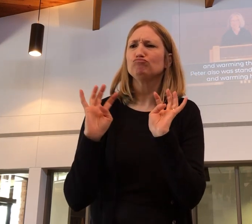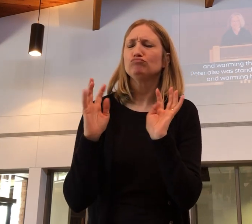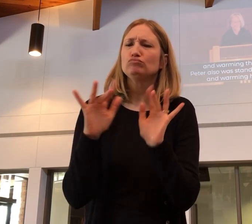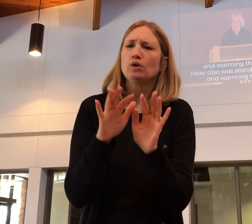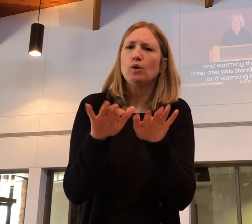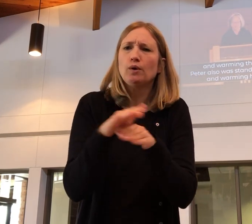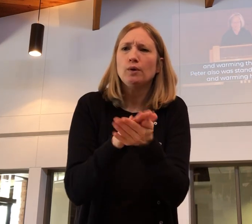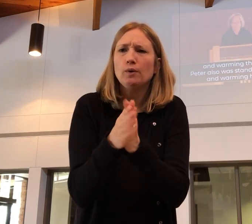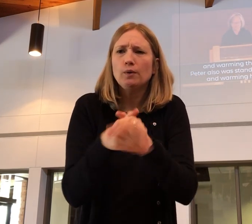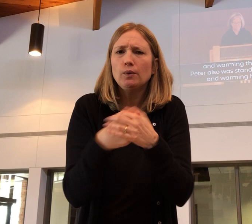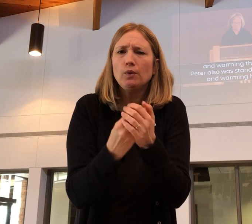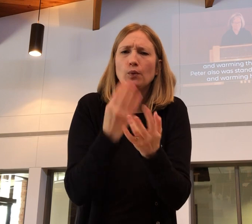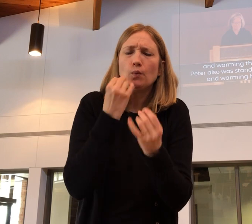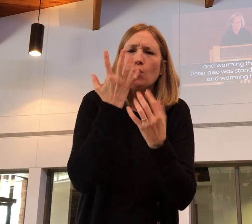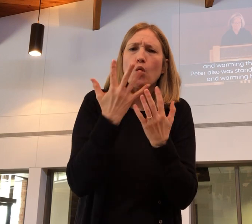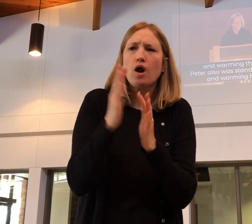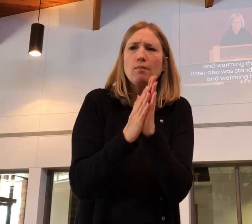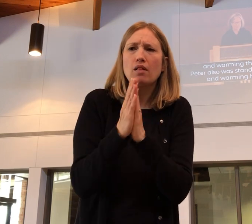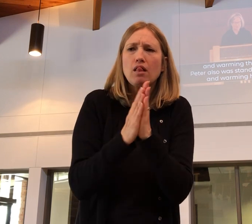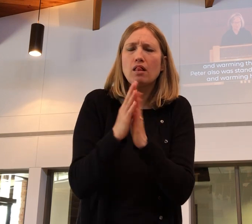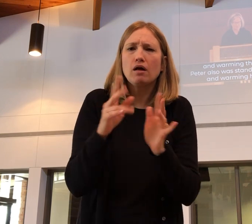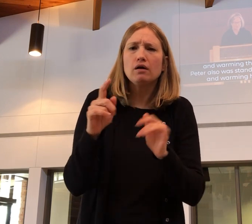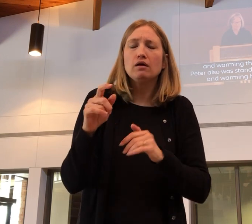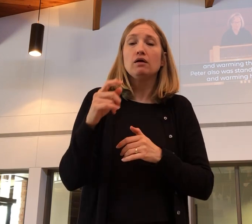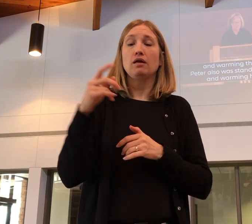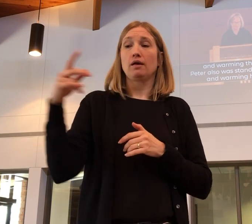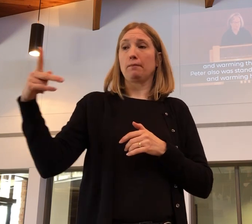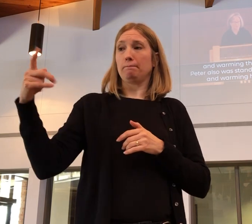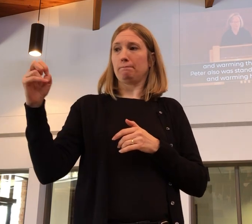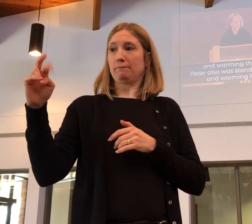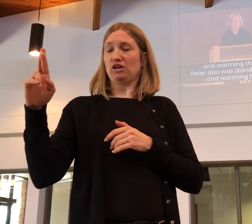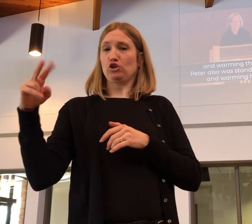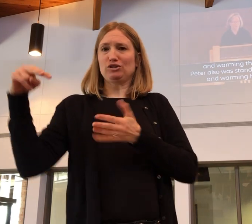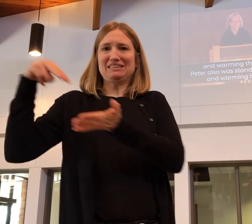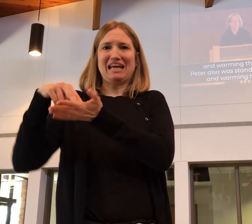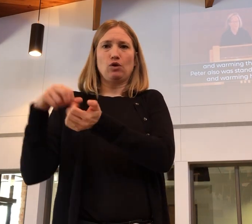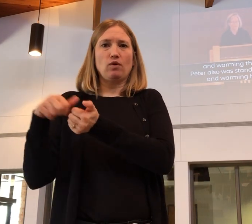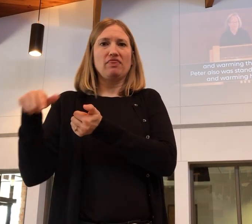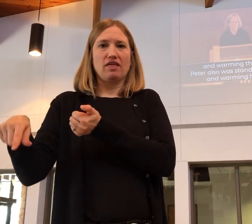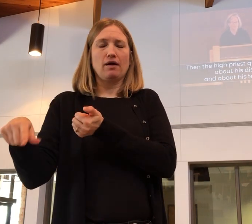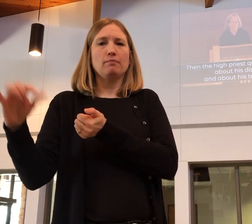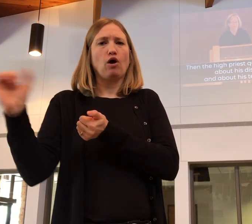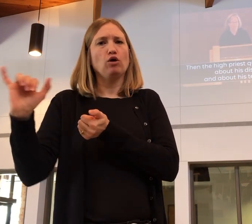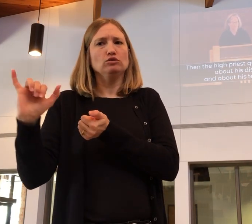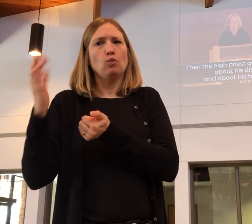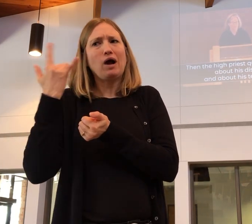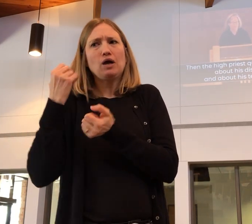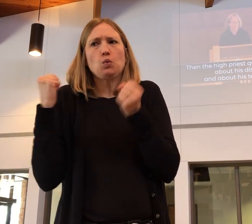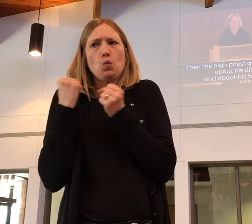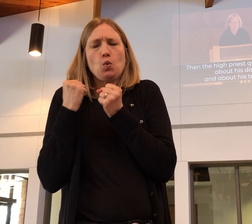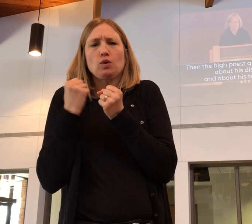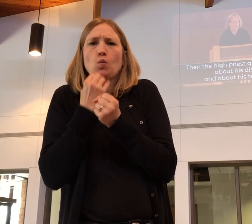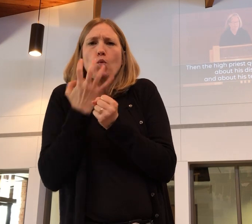warming themselves. Peter also was standing with them and warming himself. Then the high